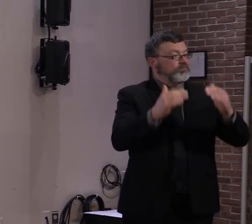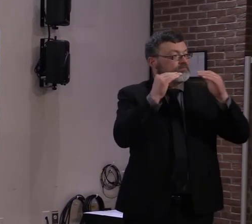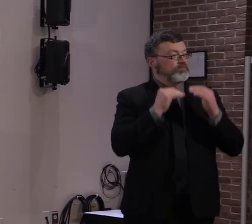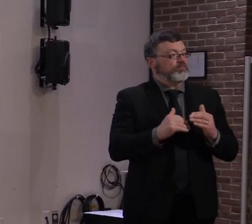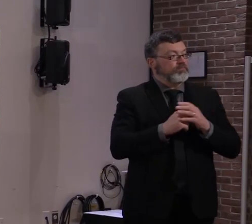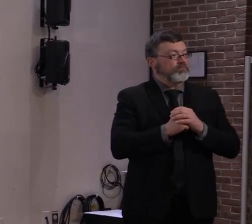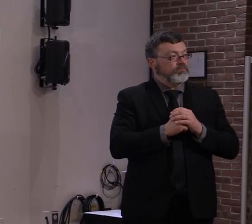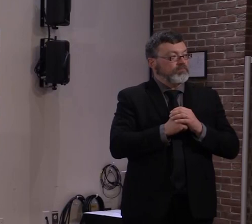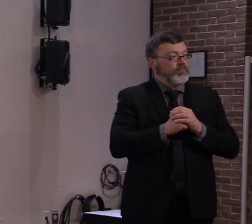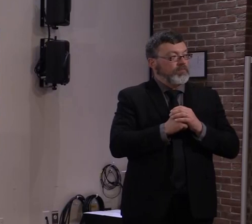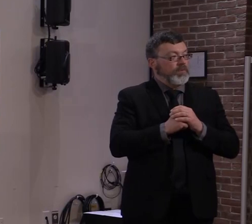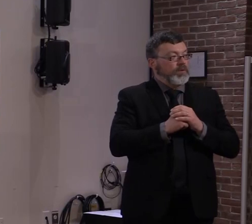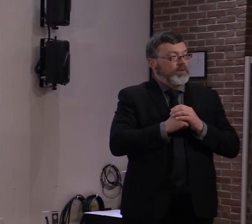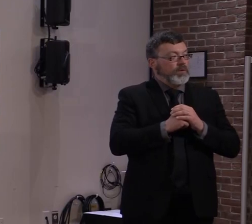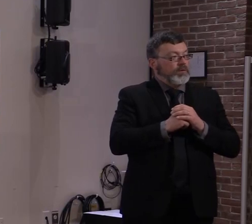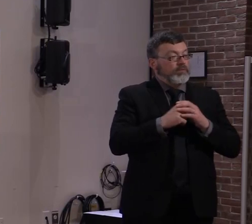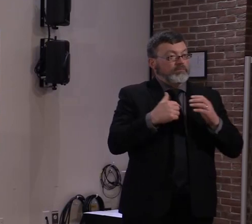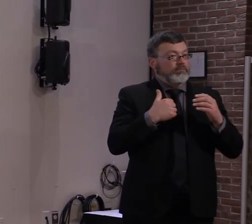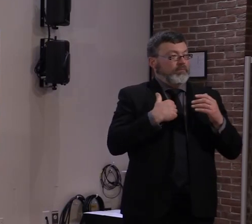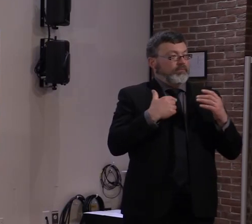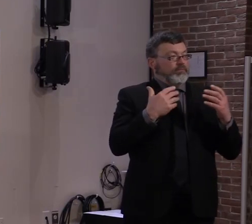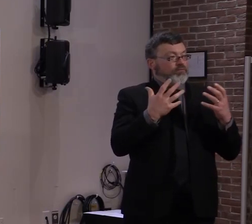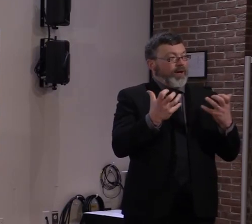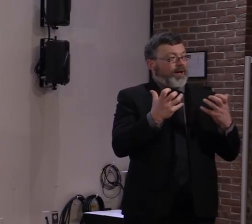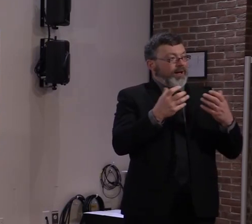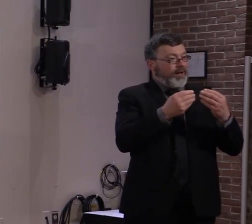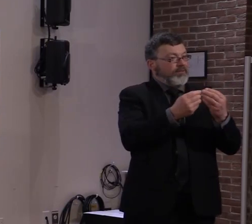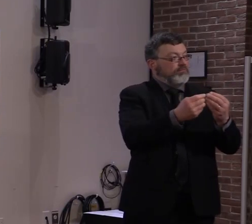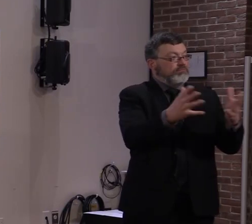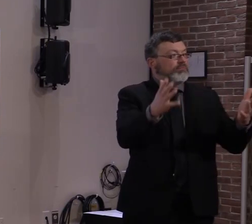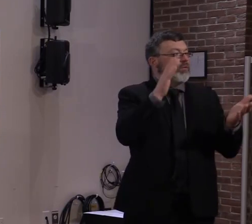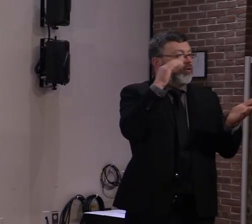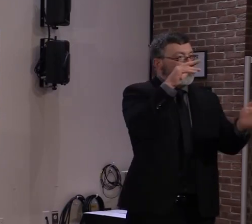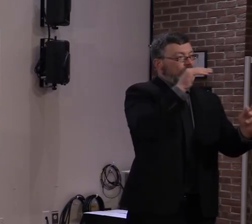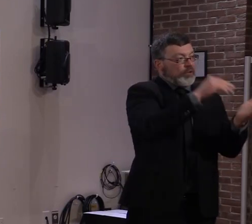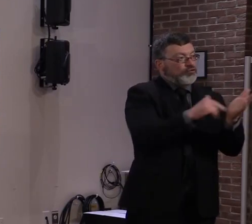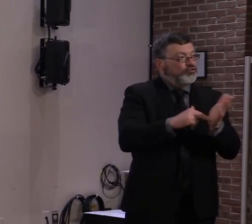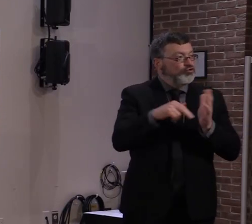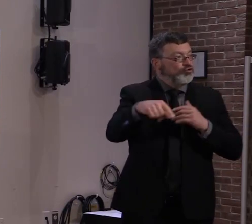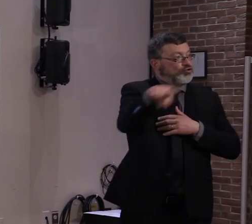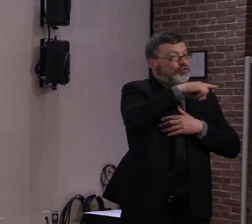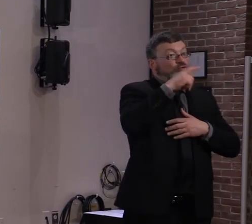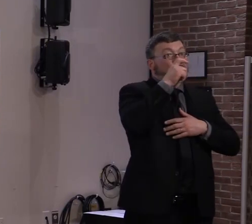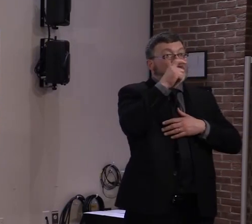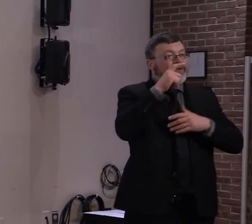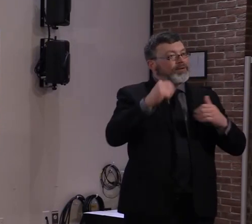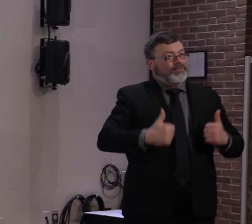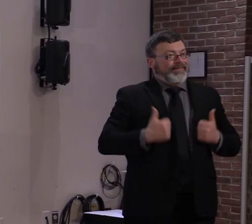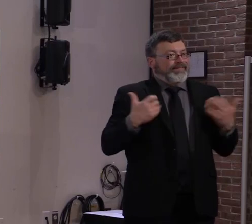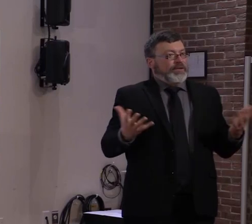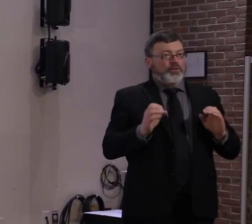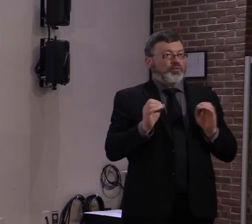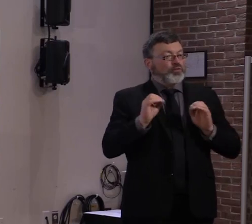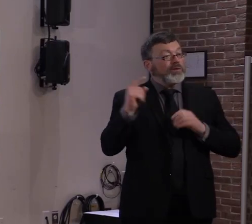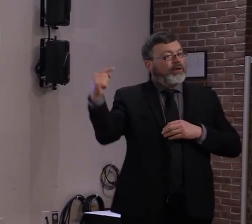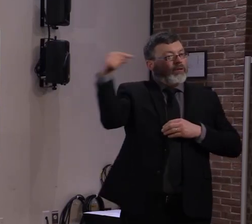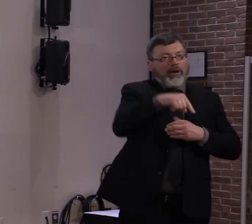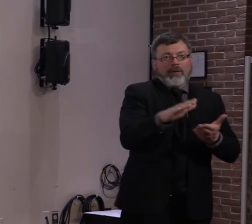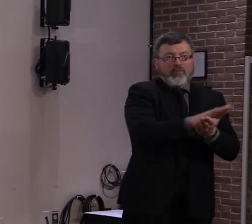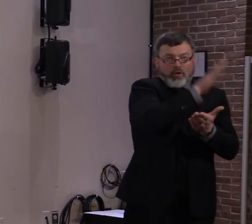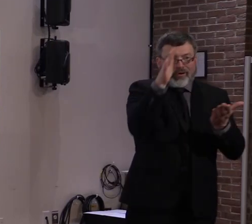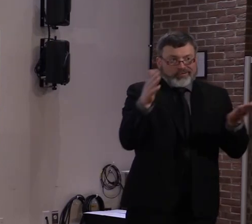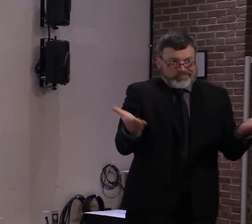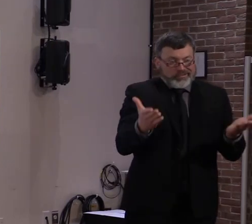We also opened registration to out-of-state college students and part-time Vermont residents yesterday. We have scheduled a